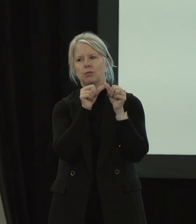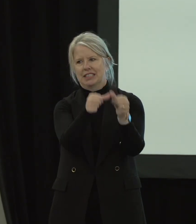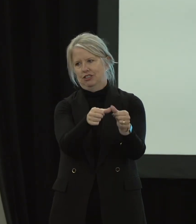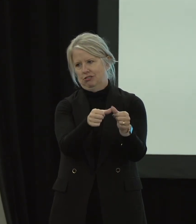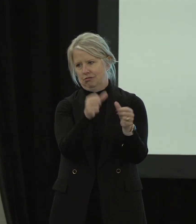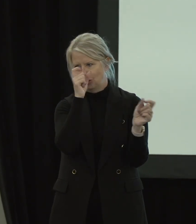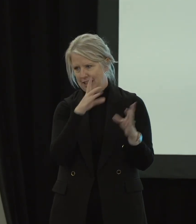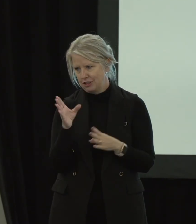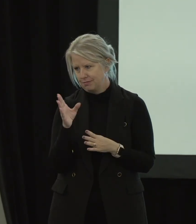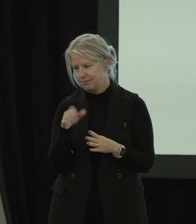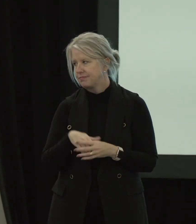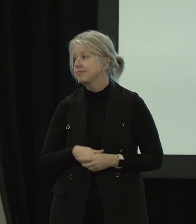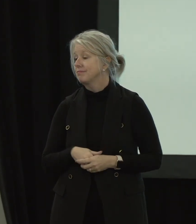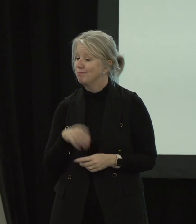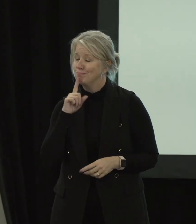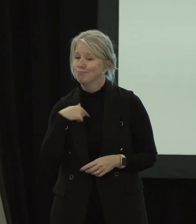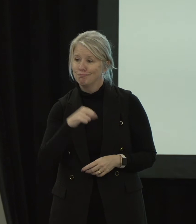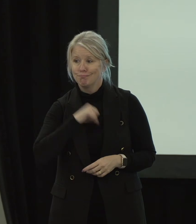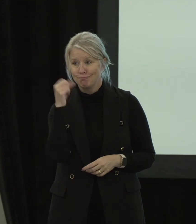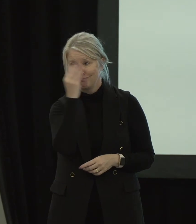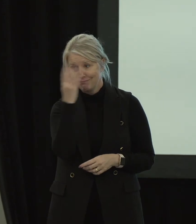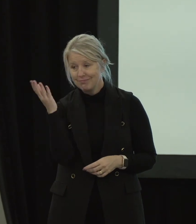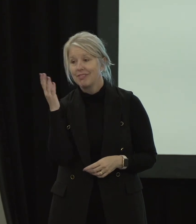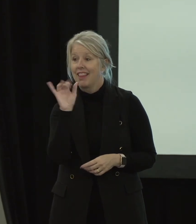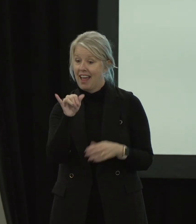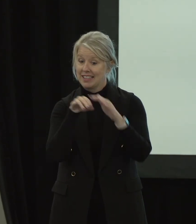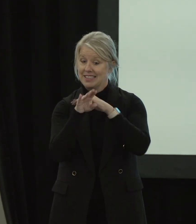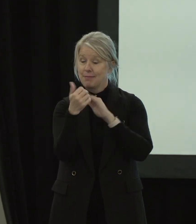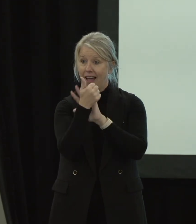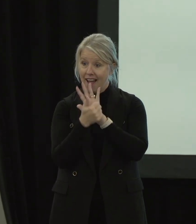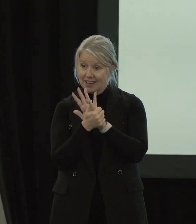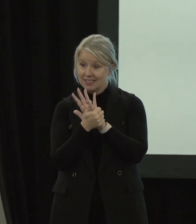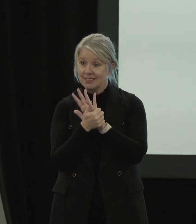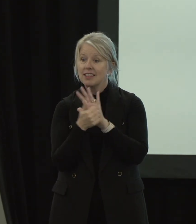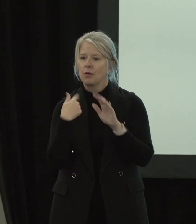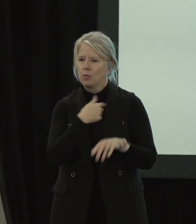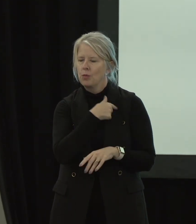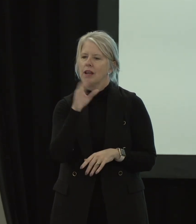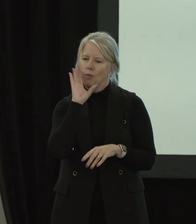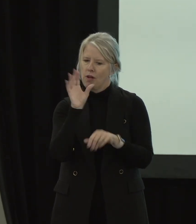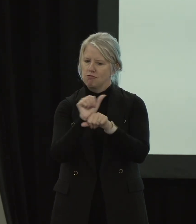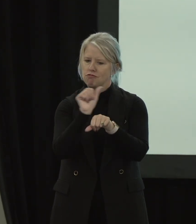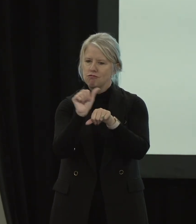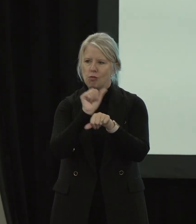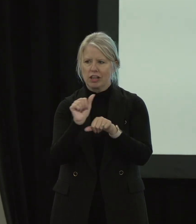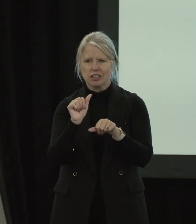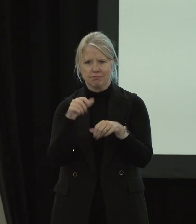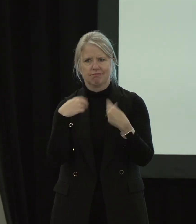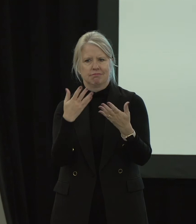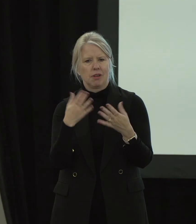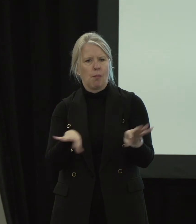strategies. I am proud to say that with the Accessible Canada Act, we will work to bring about an